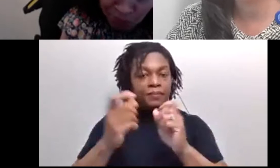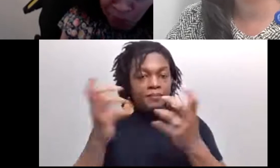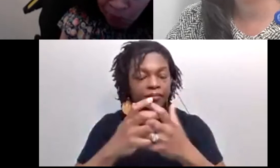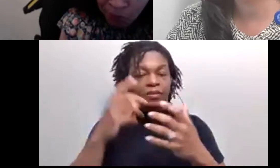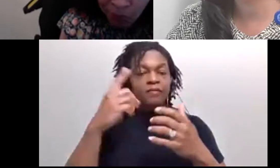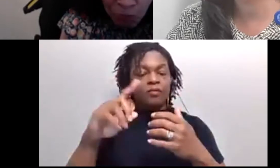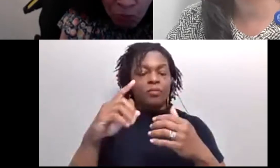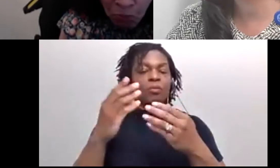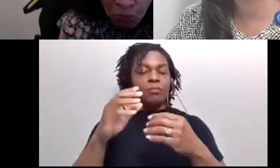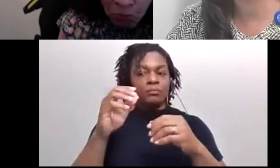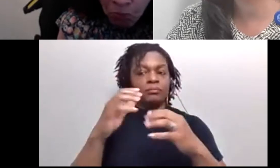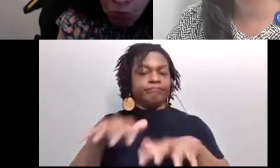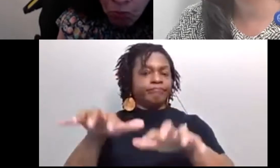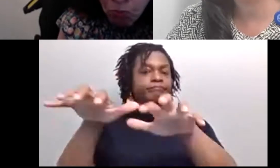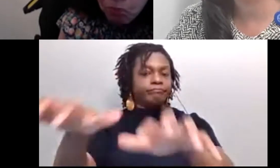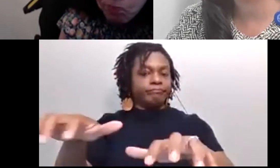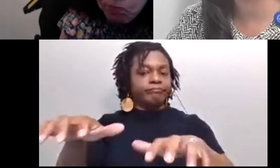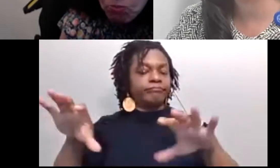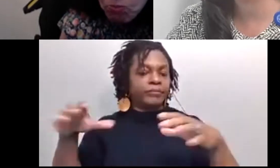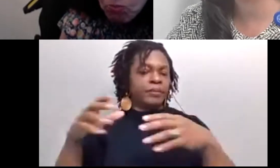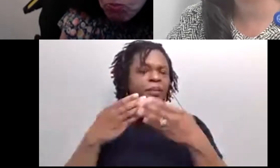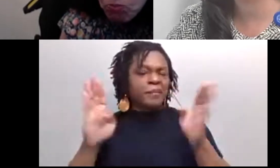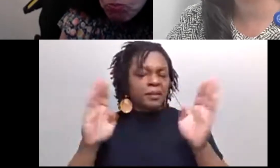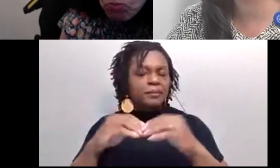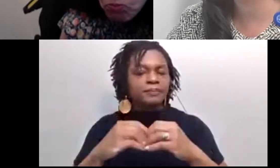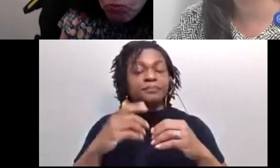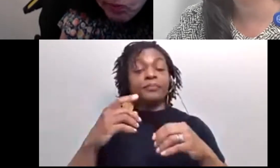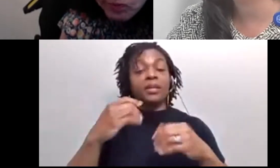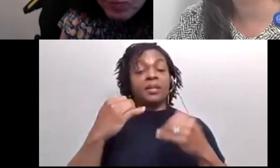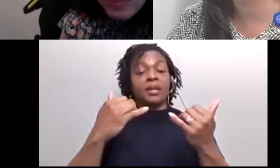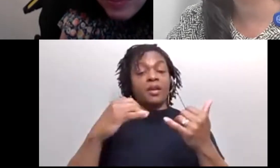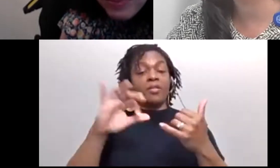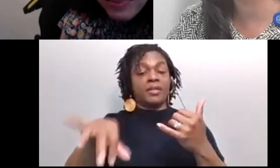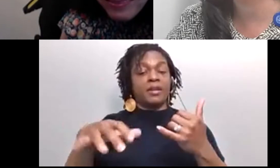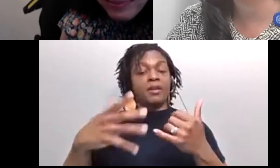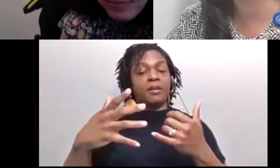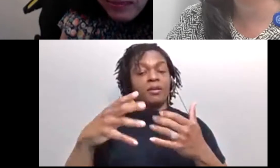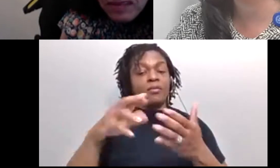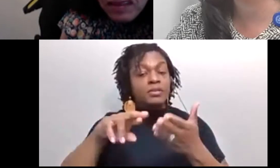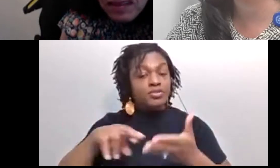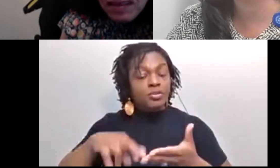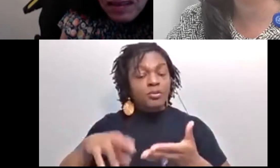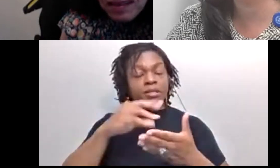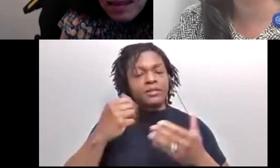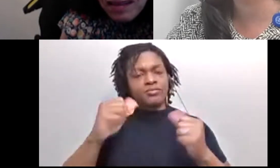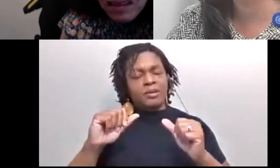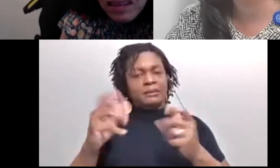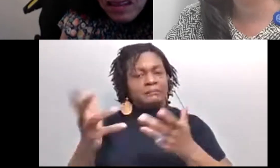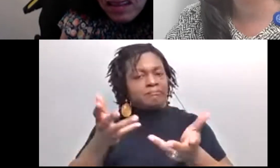is actively researching and engaging in the application and acceptance practices for entry